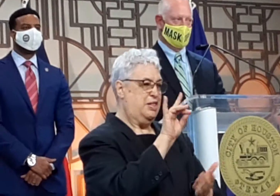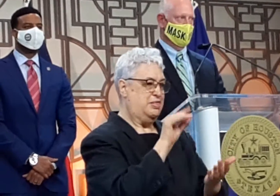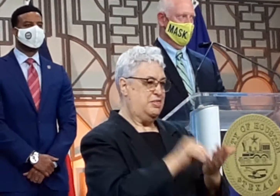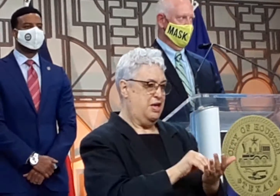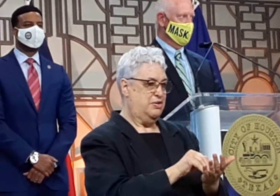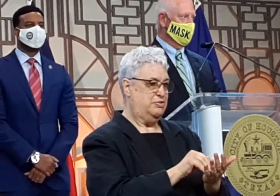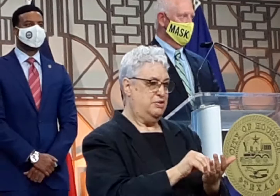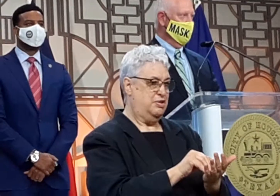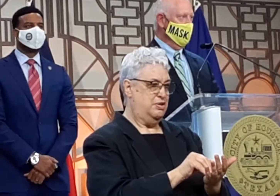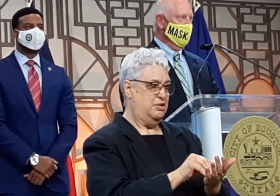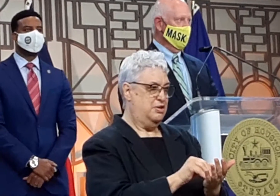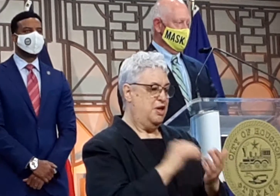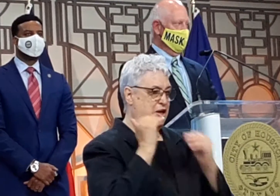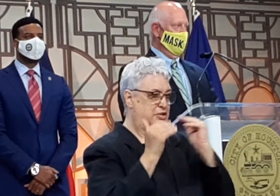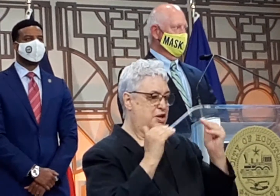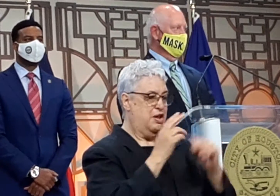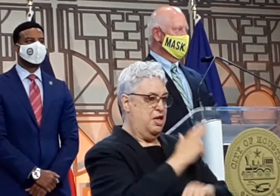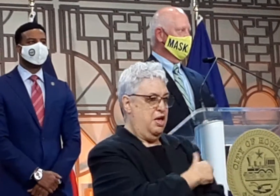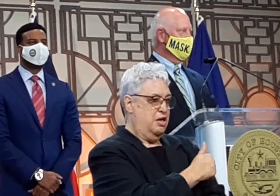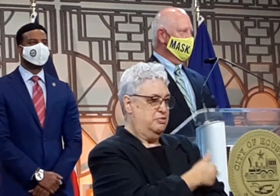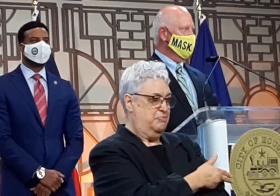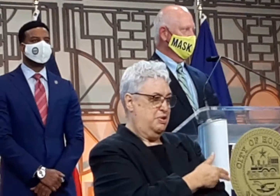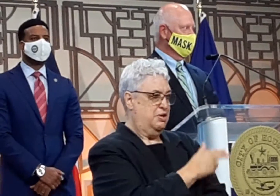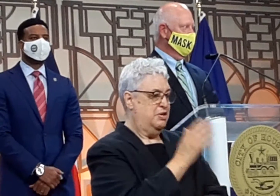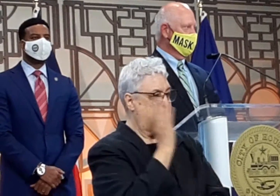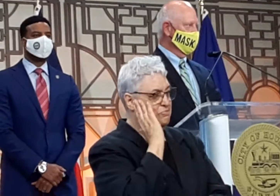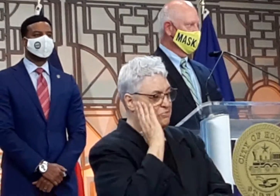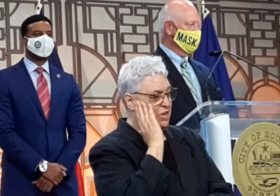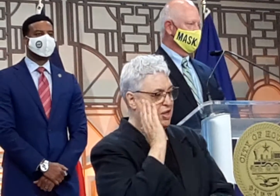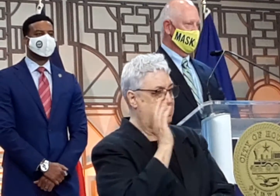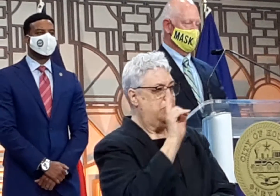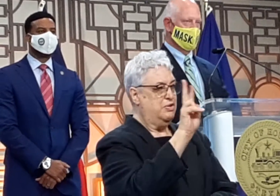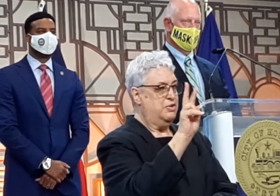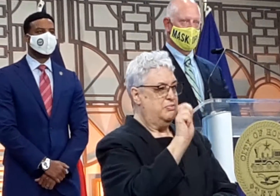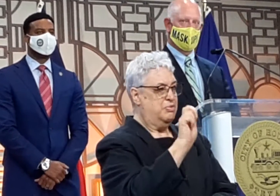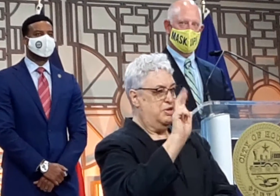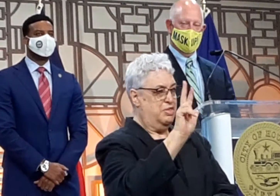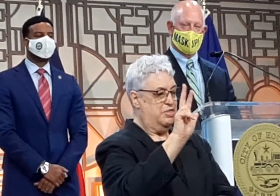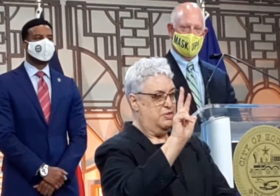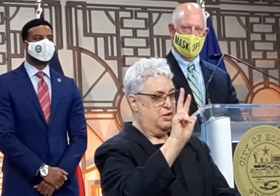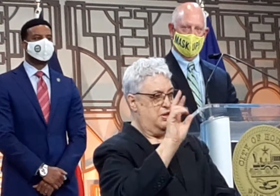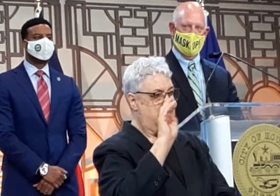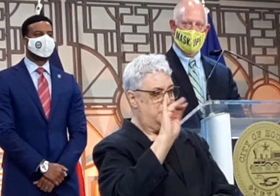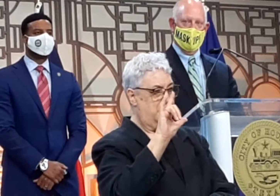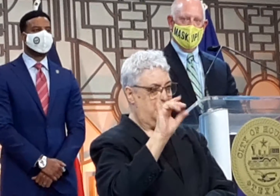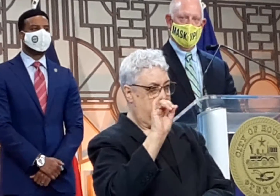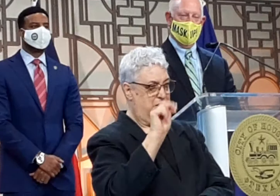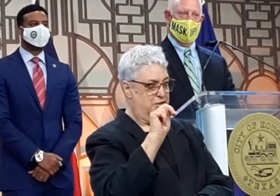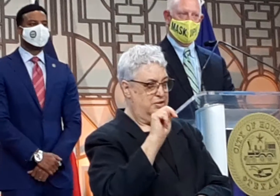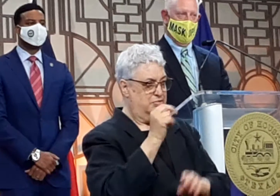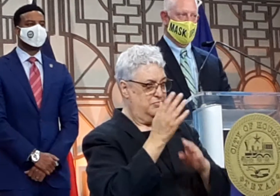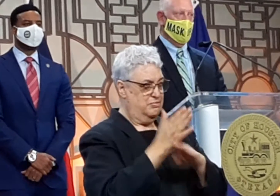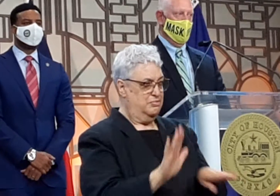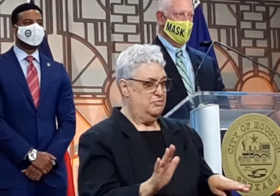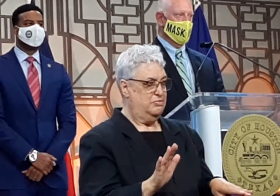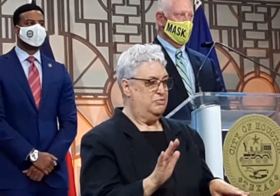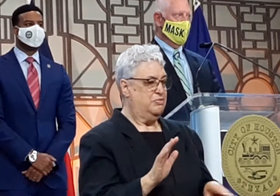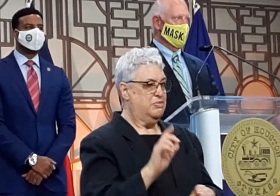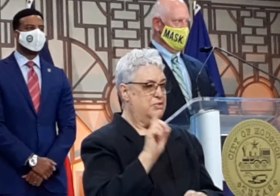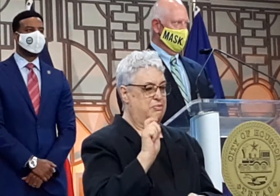adult hospital beds. That's a population of 2.3 million. So if you do the division there, that's